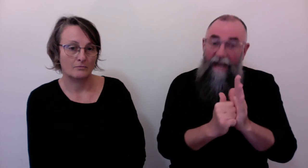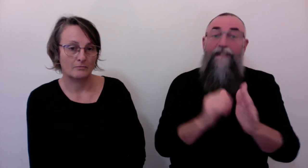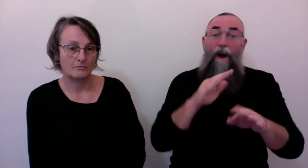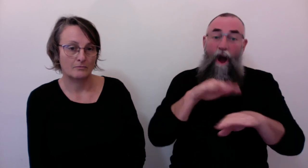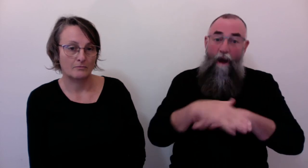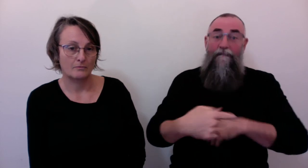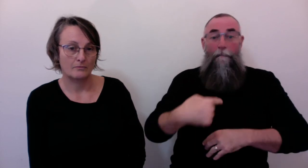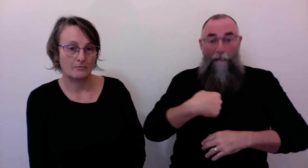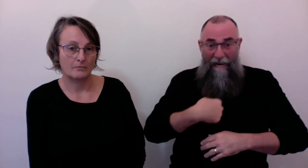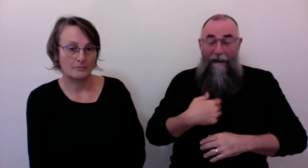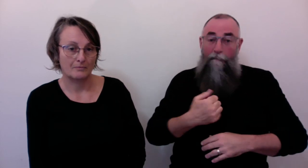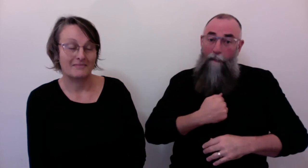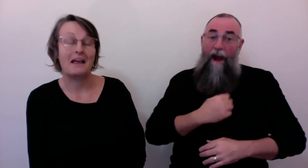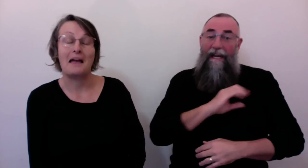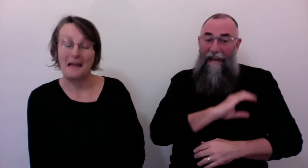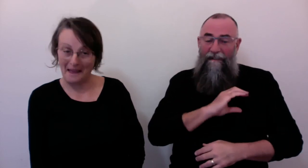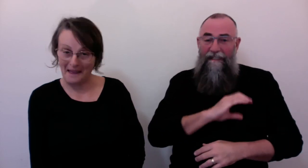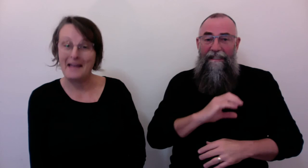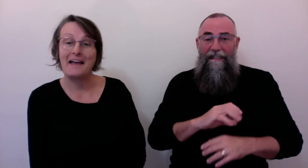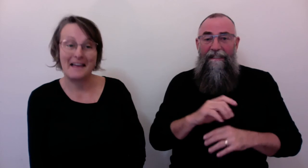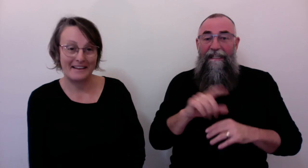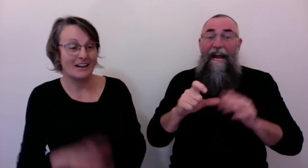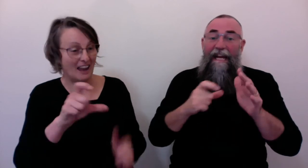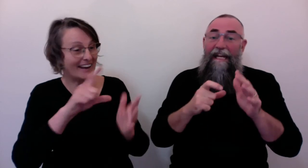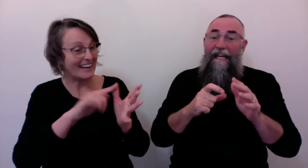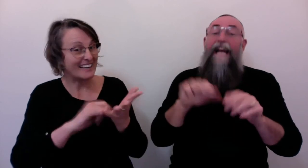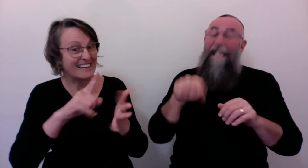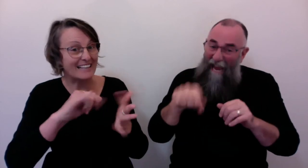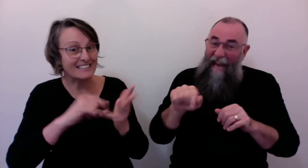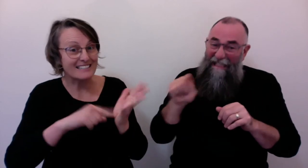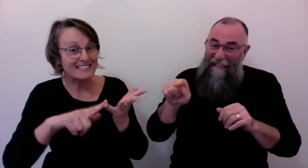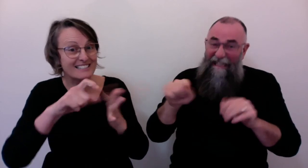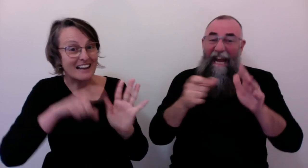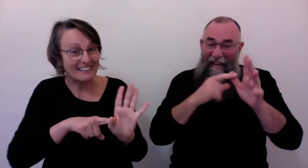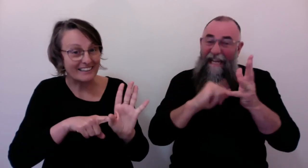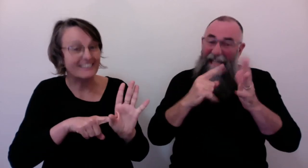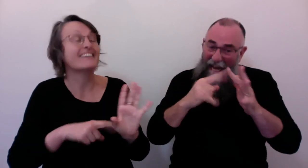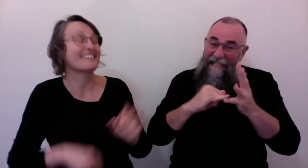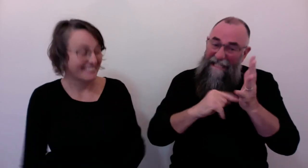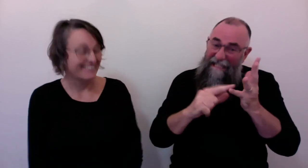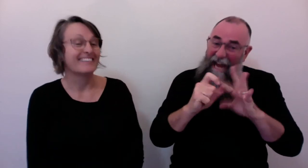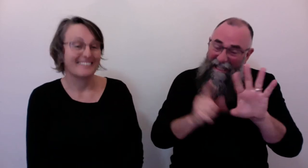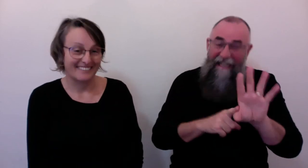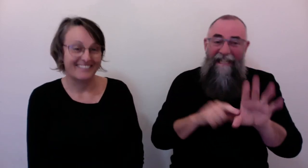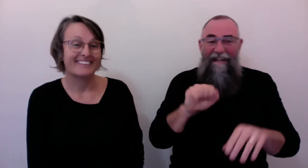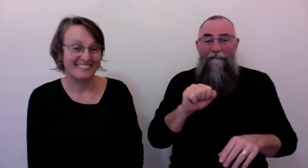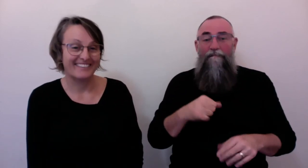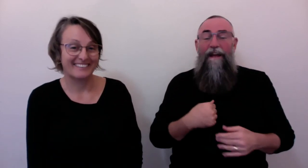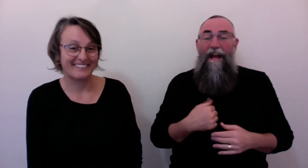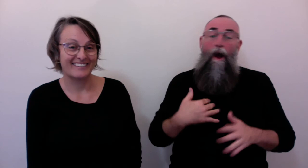Case study. Yeah, How cool is case that? study. That's it. Case Yeah. study. Yeah, I was like, what is that? Yeah, case study. Yeah. And I actually messaged her back to say to her that like, thank